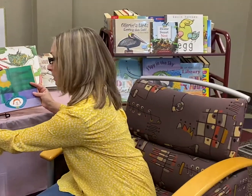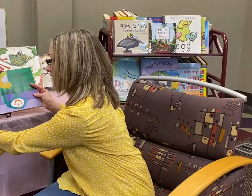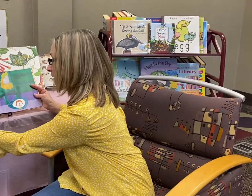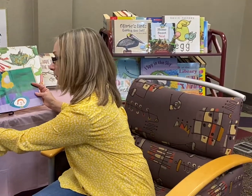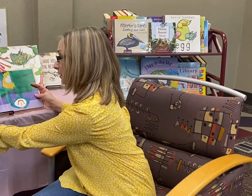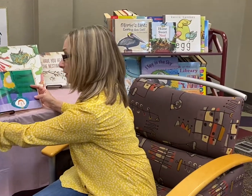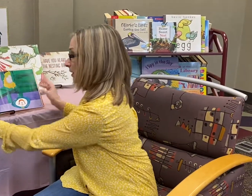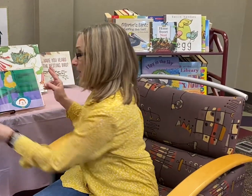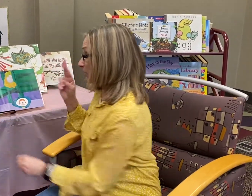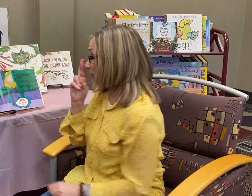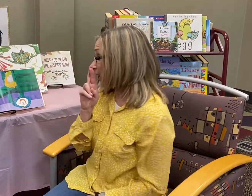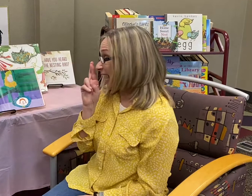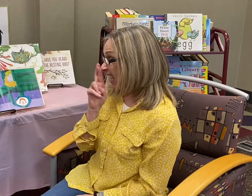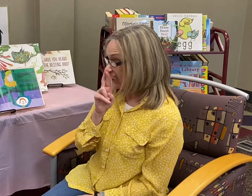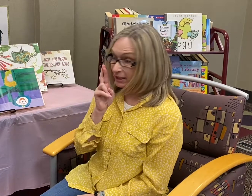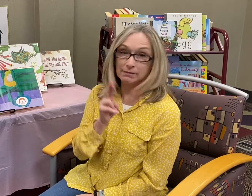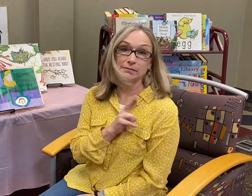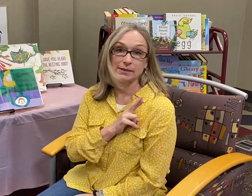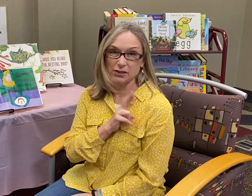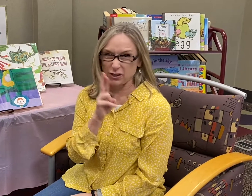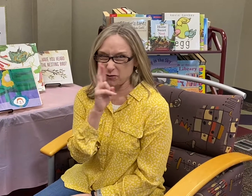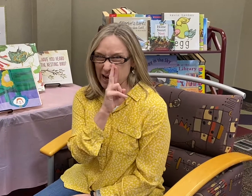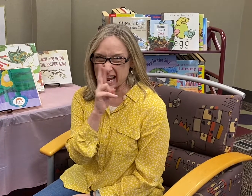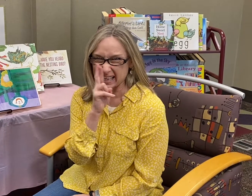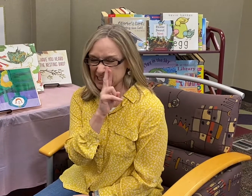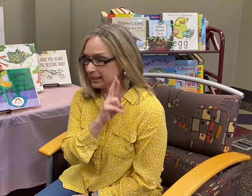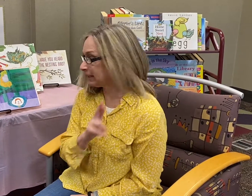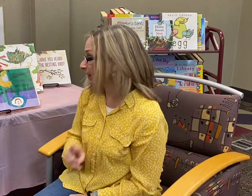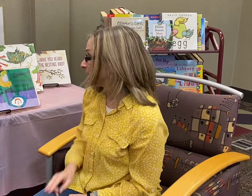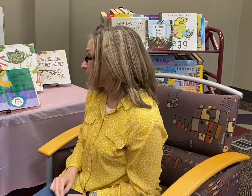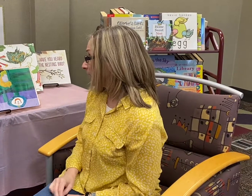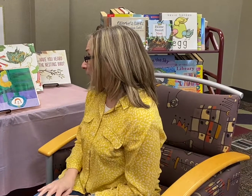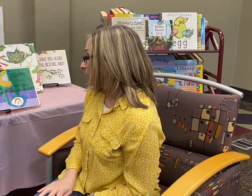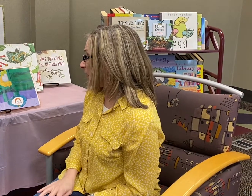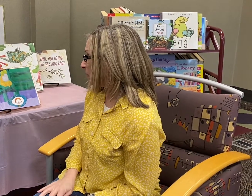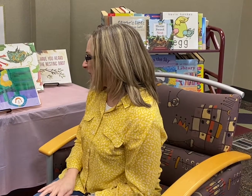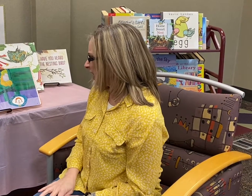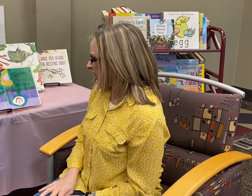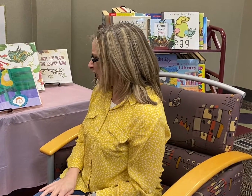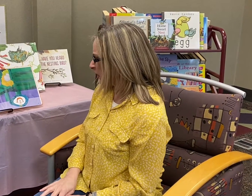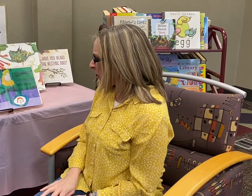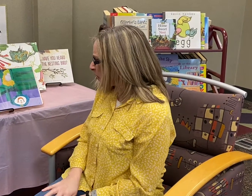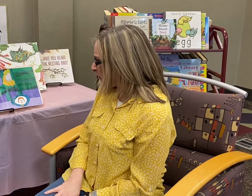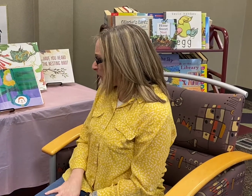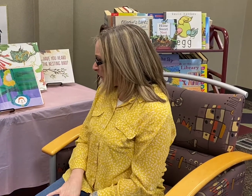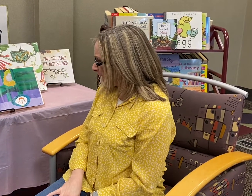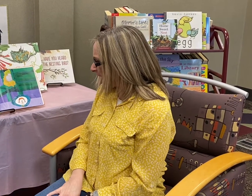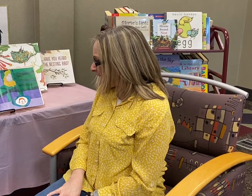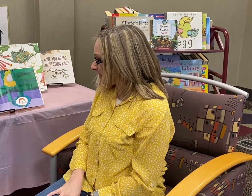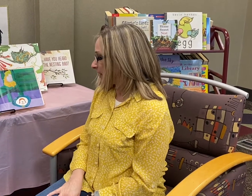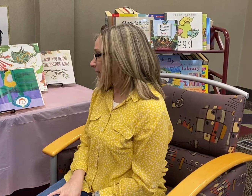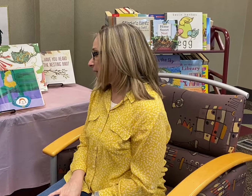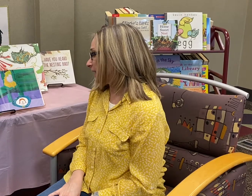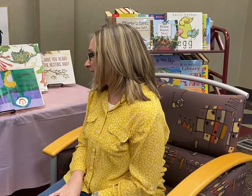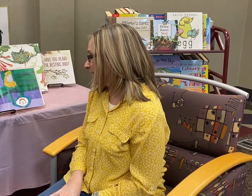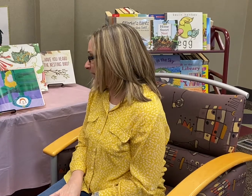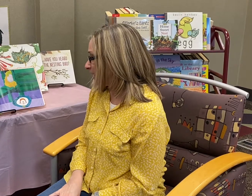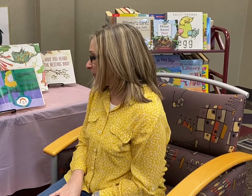This is the rat. There's the rat, with a belly so fat that sniffed at